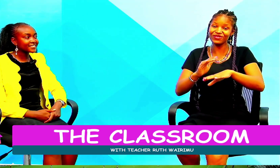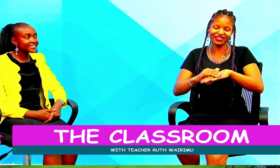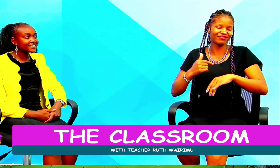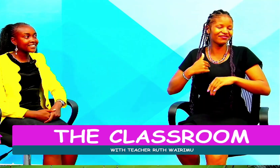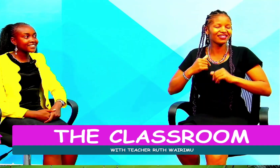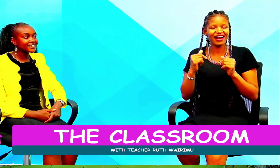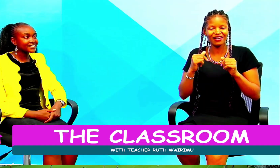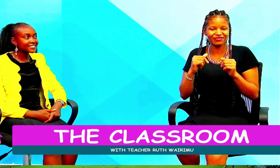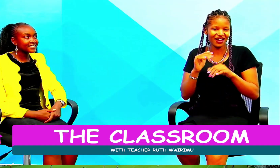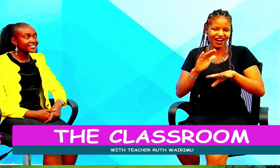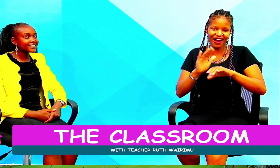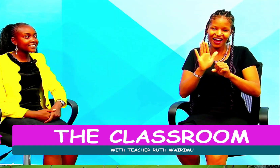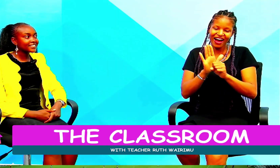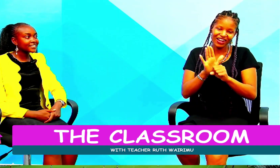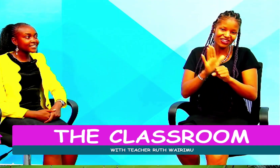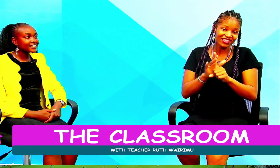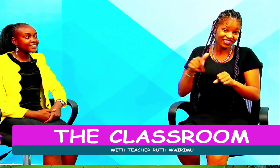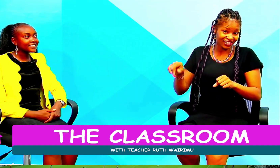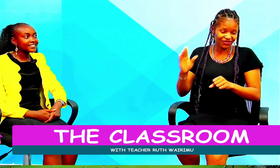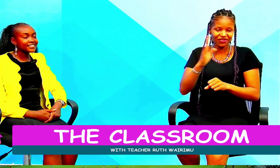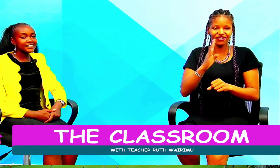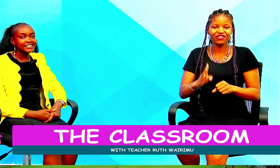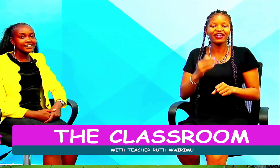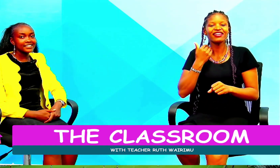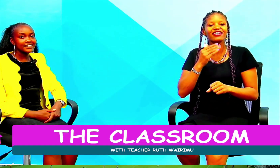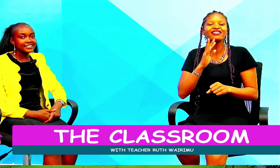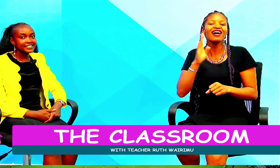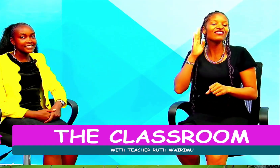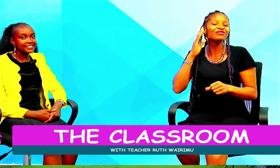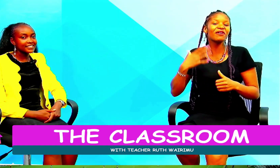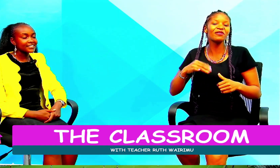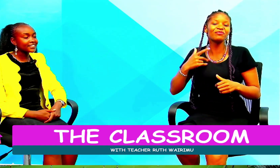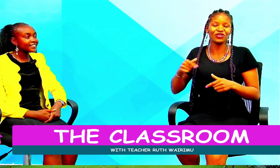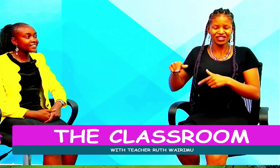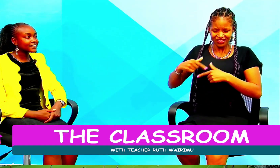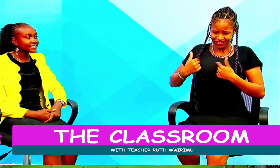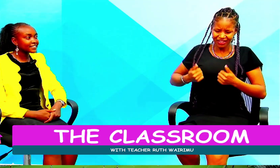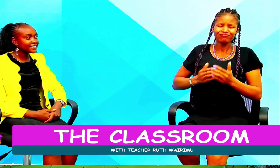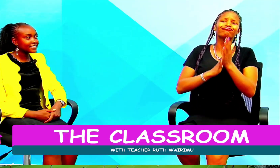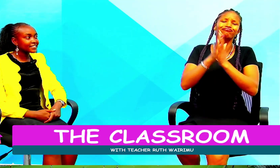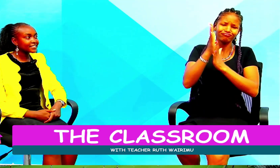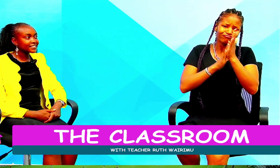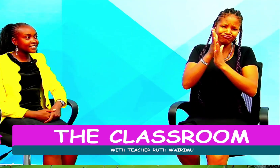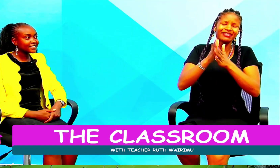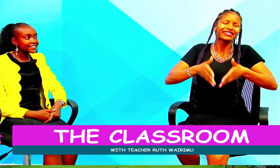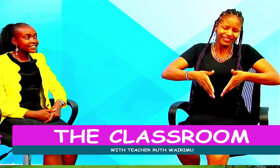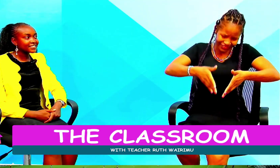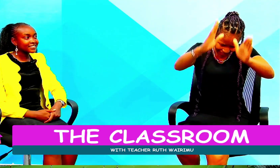knowing Tabitha as someone with a good heart, she took up the initiative to learn sign language, and she